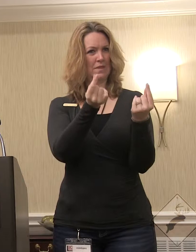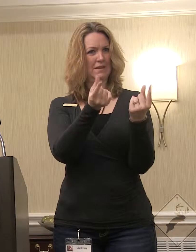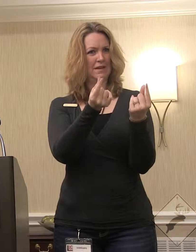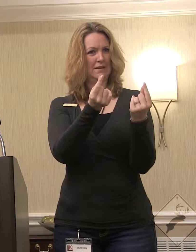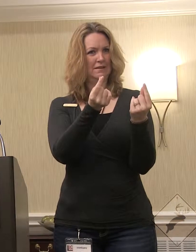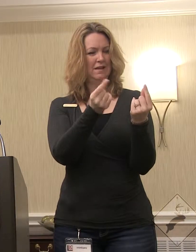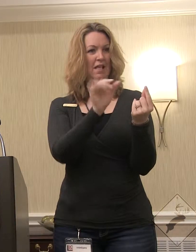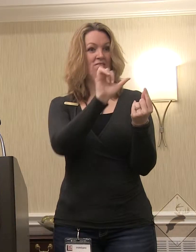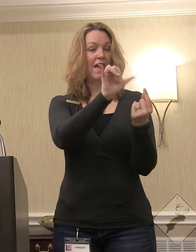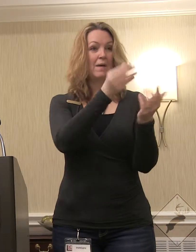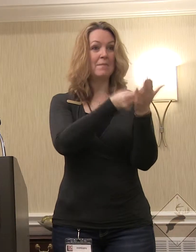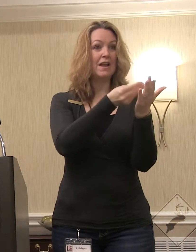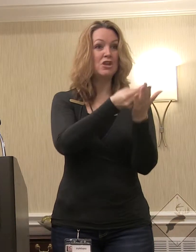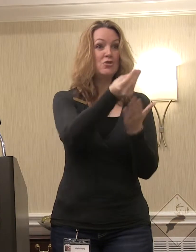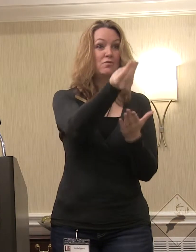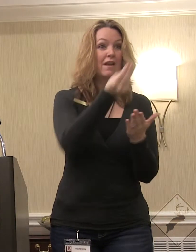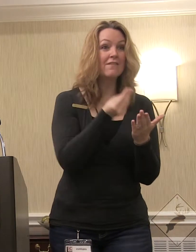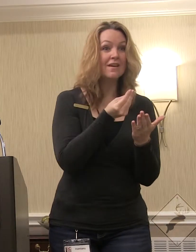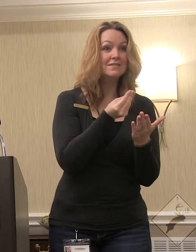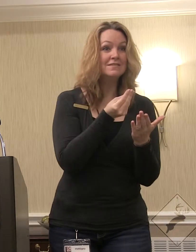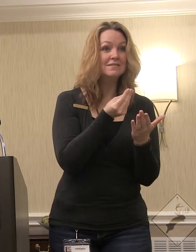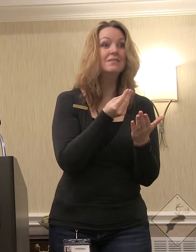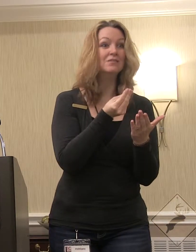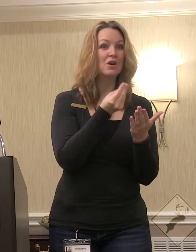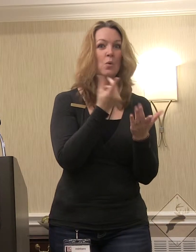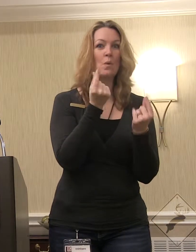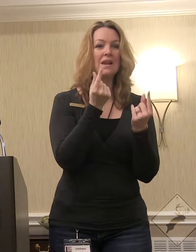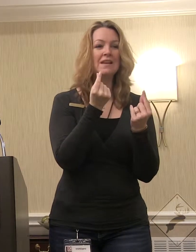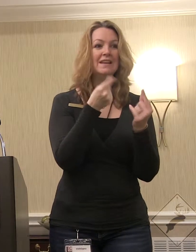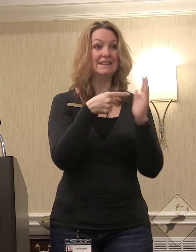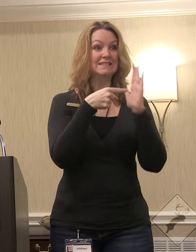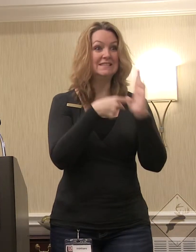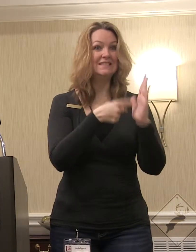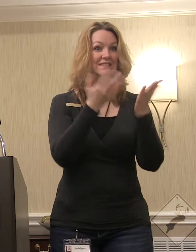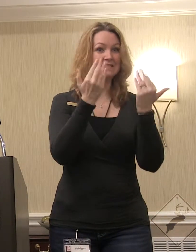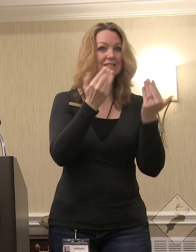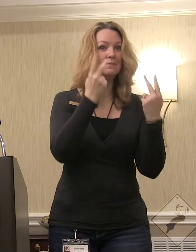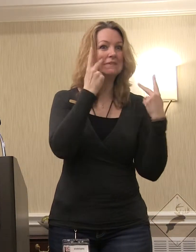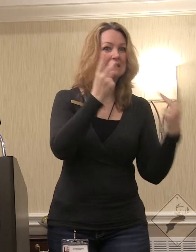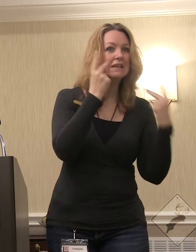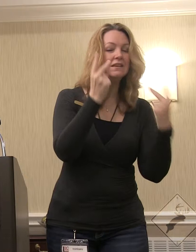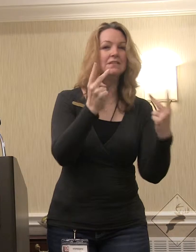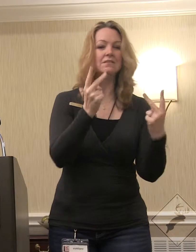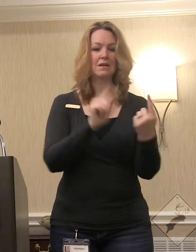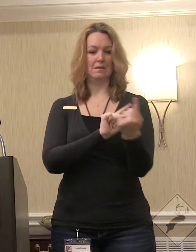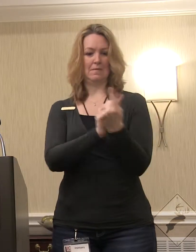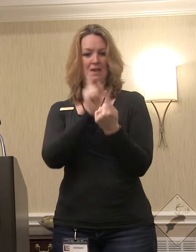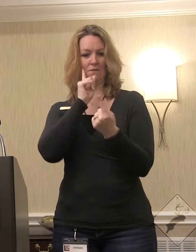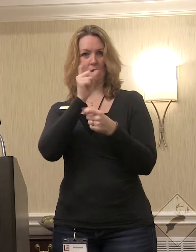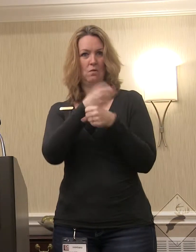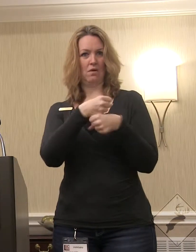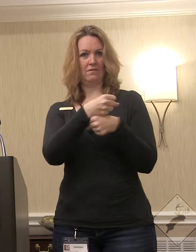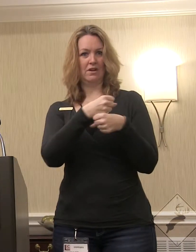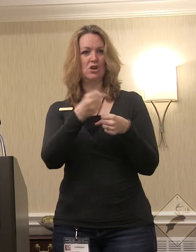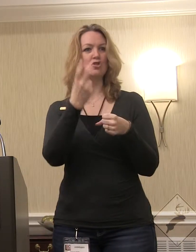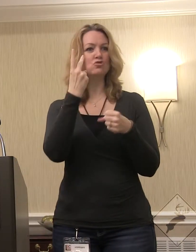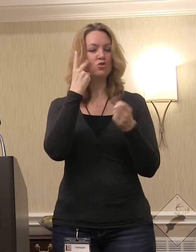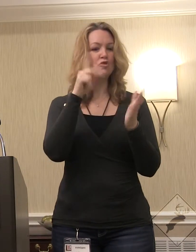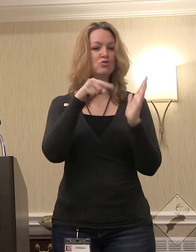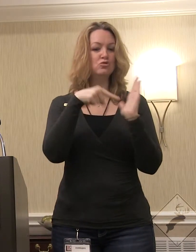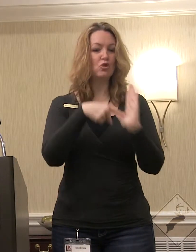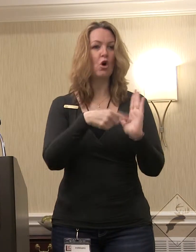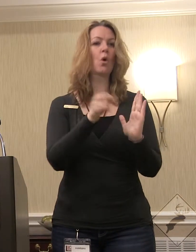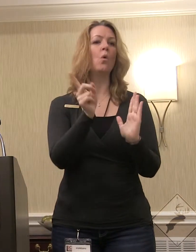goes. Walk them, show them the plans, meet them for coffee, show them the plans for that access